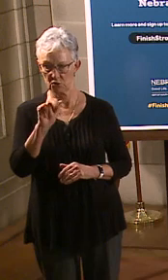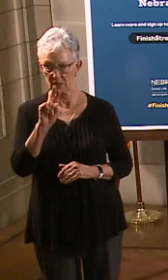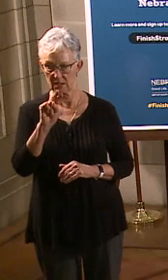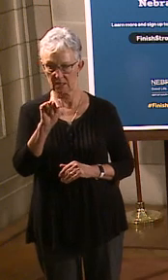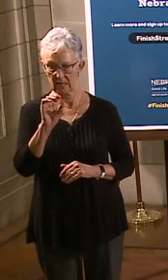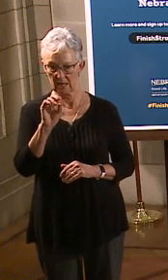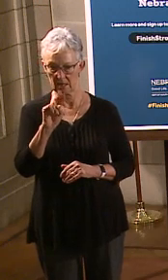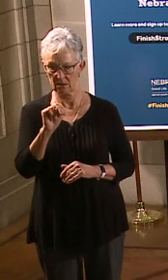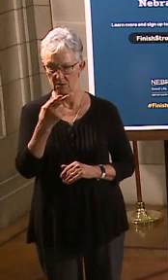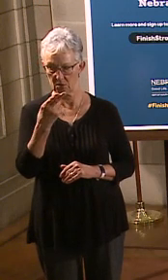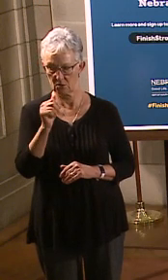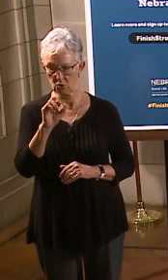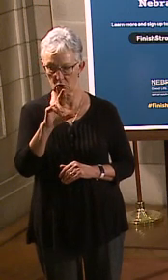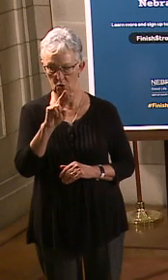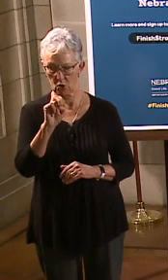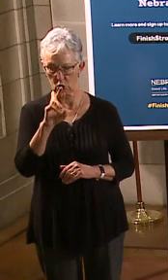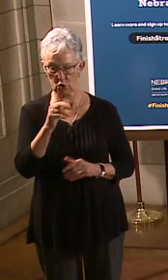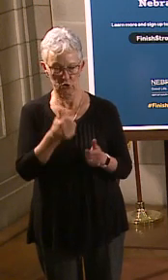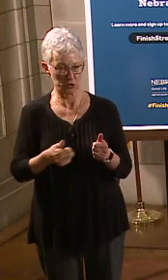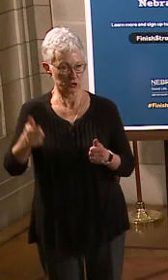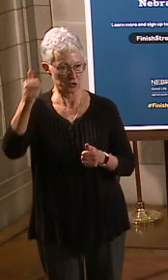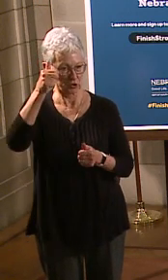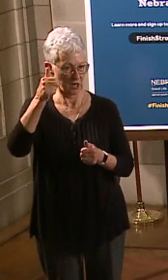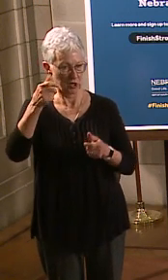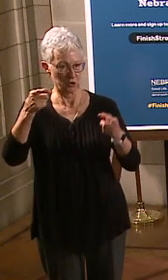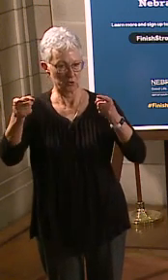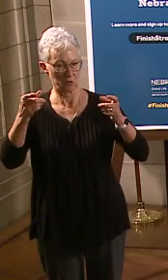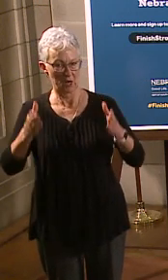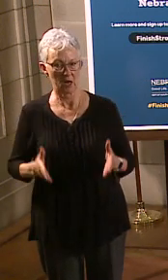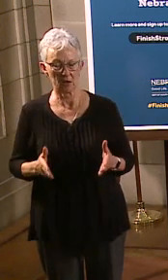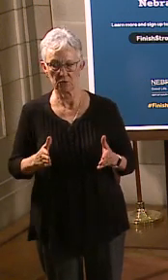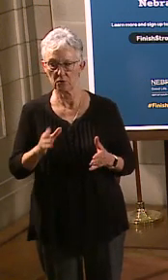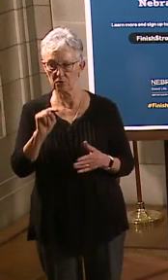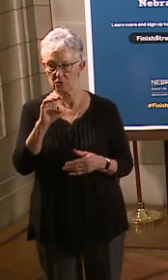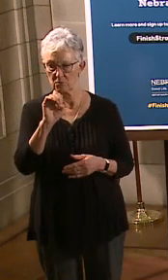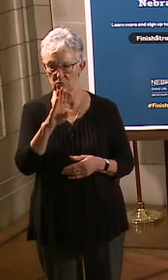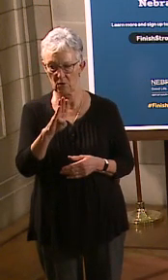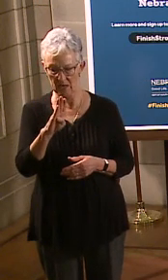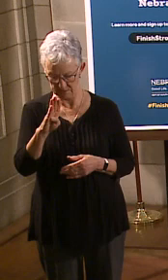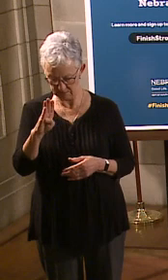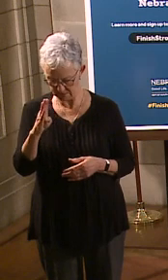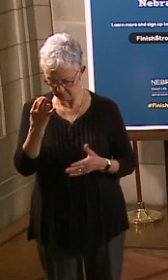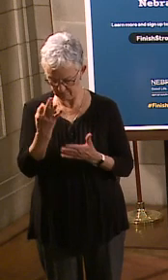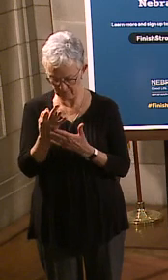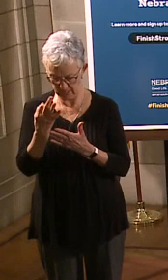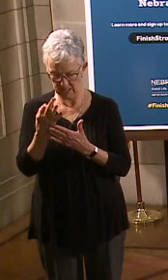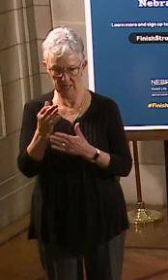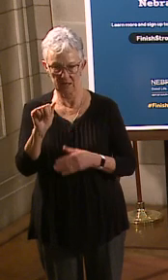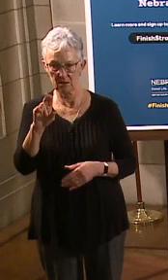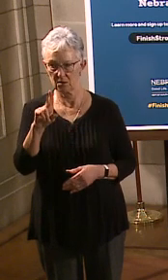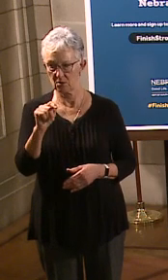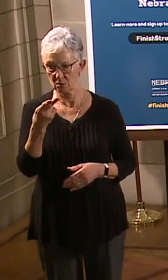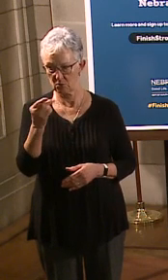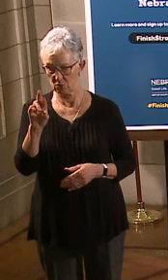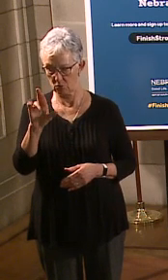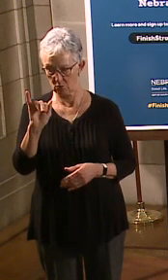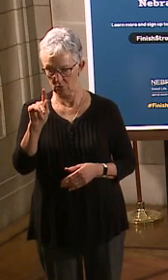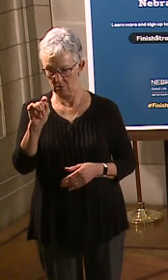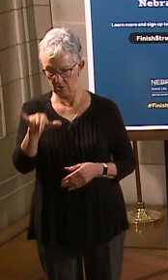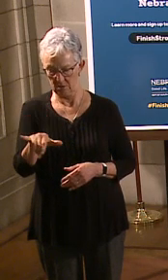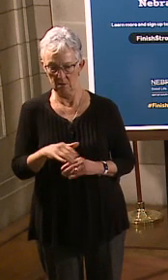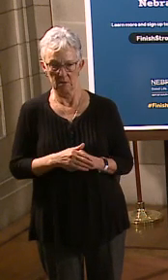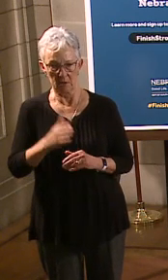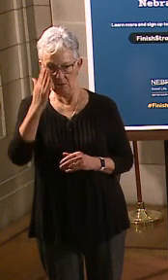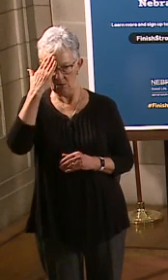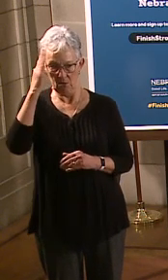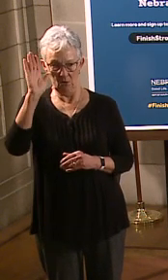She's the Executive Director of the Nebraska Investment Finance Authority. So with the stimulus package was passed in January,